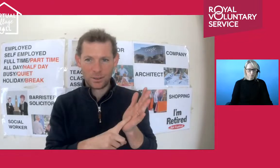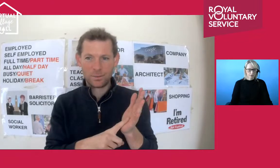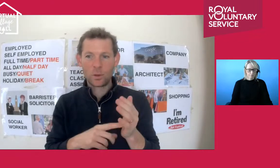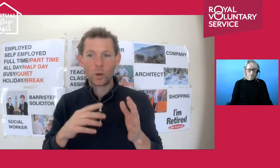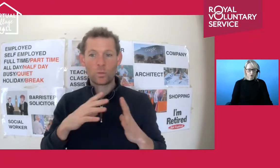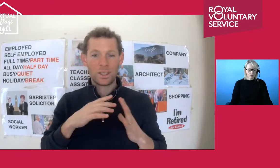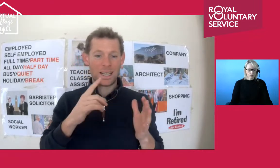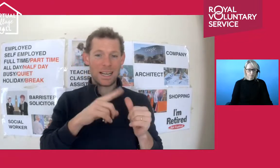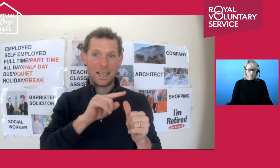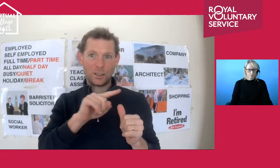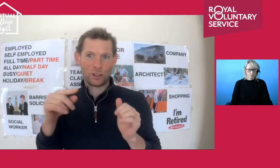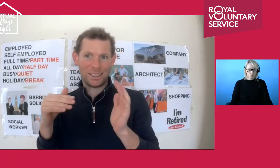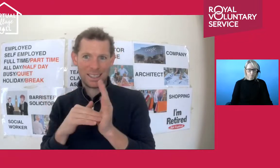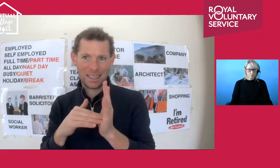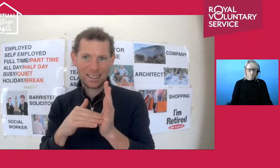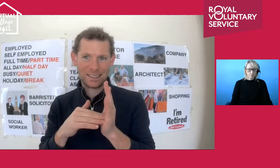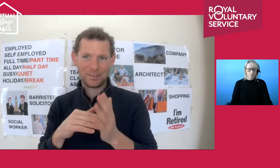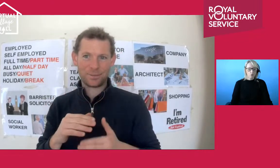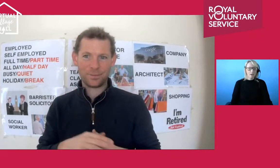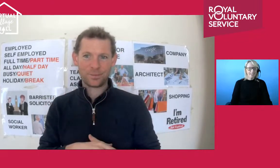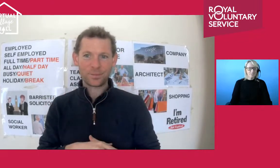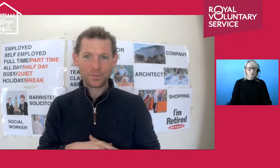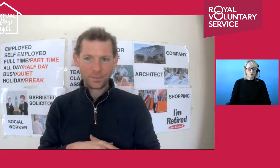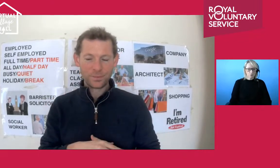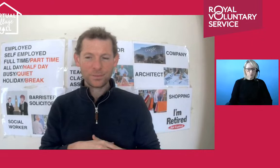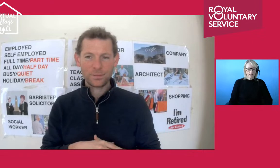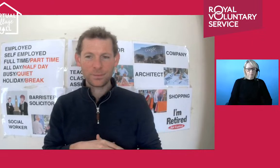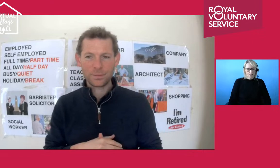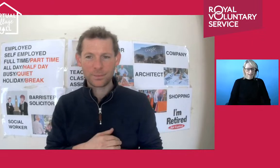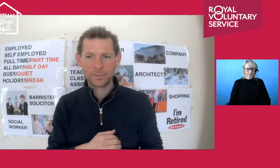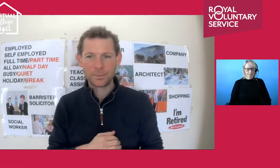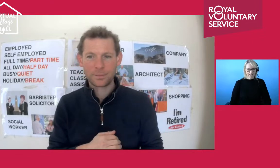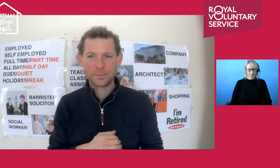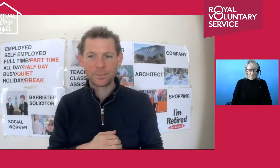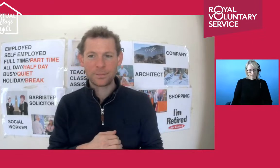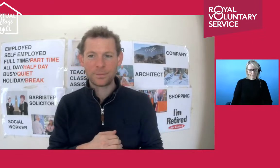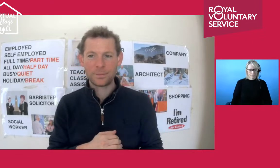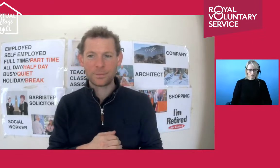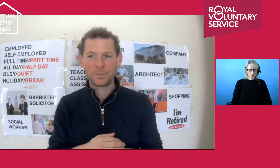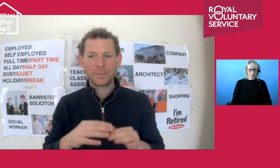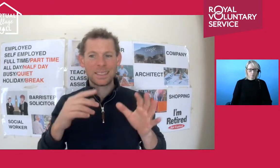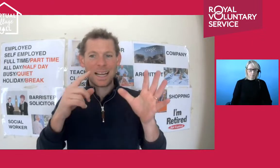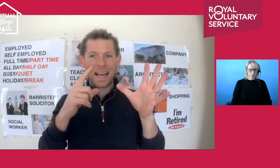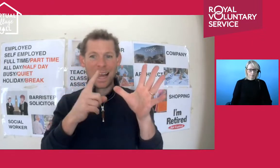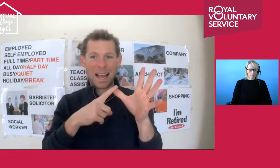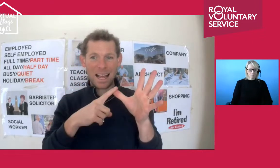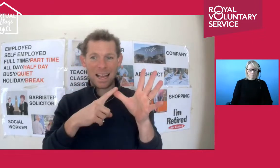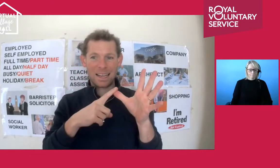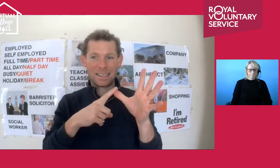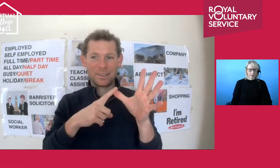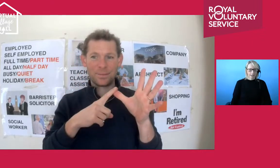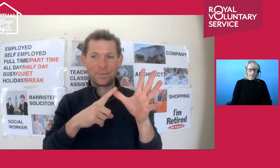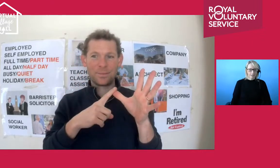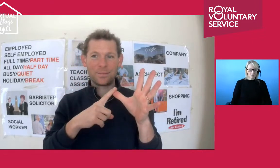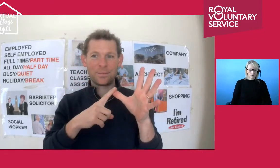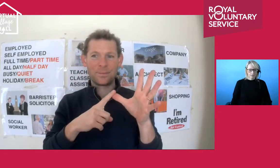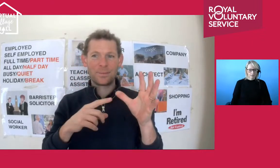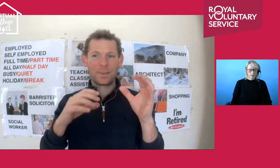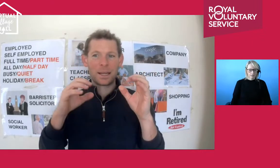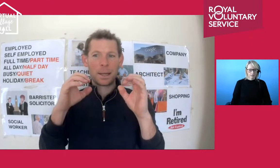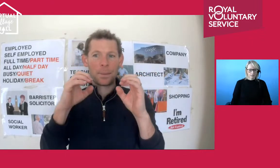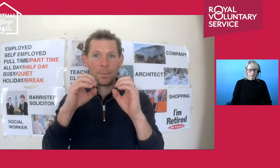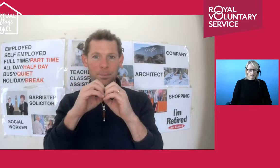So that's your 5 vowels. All right, let's go through the whole alphabet A to Z. See if we can remember. A,